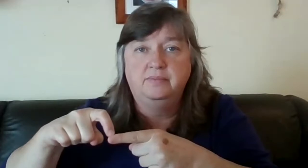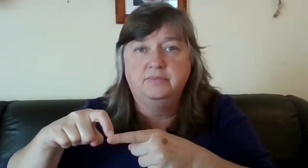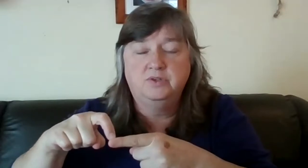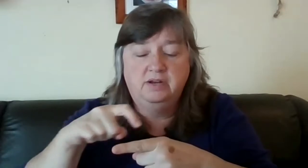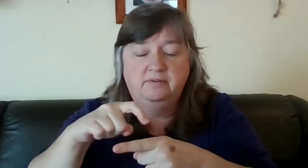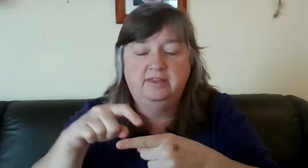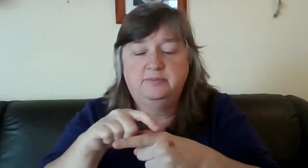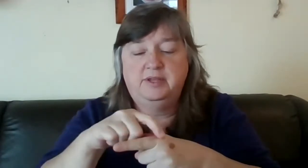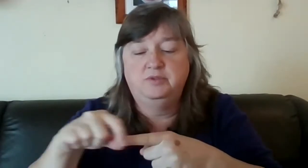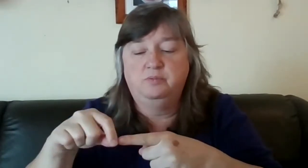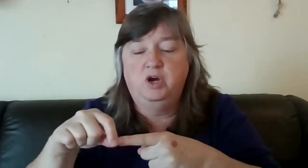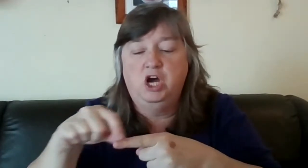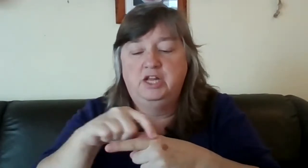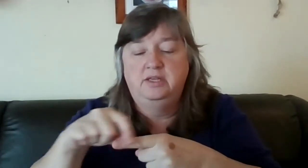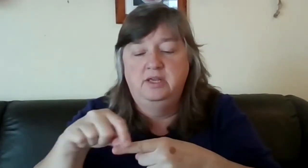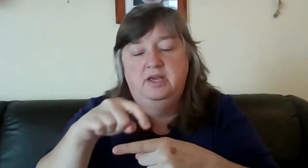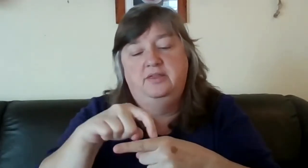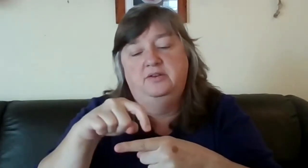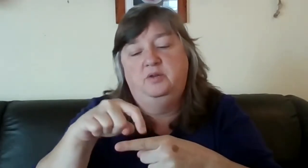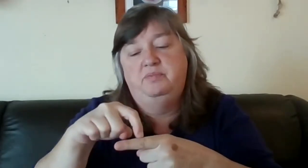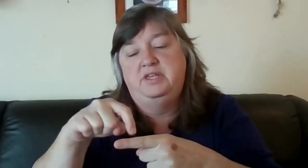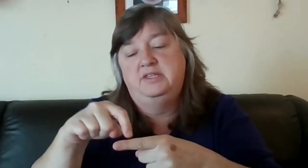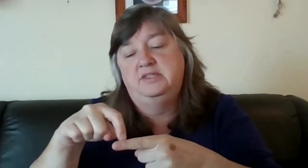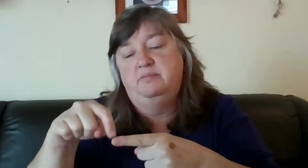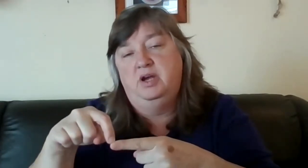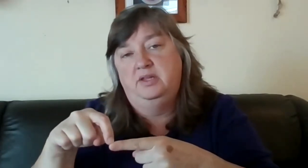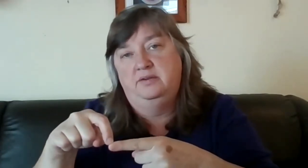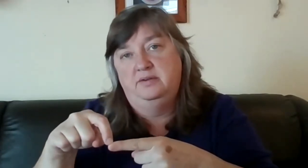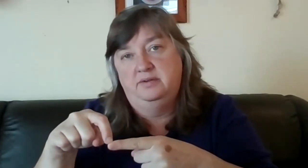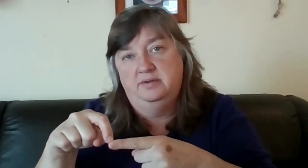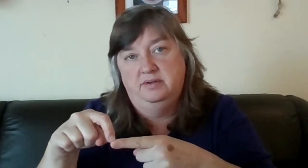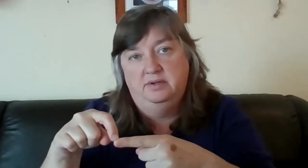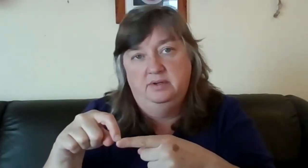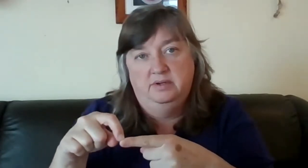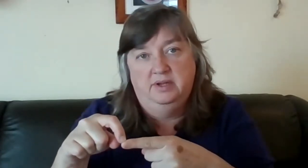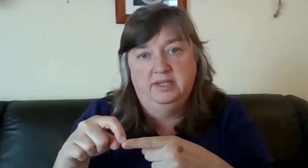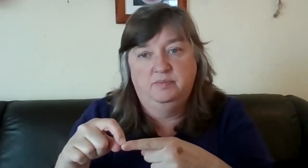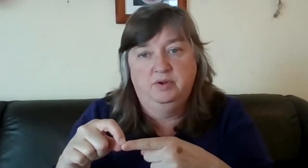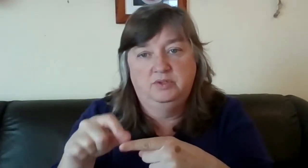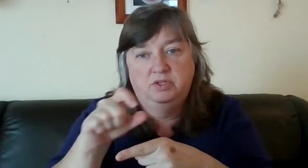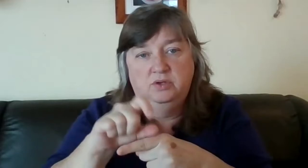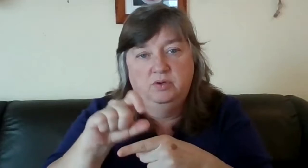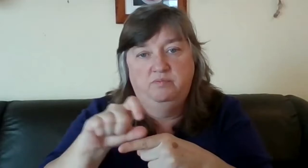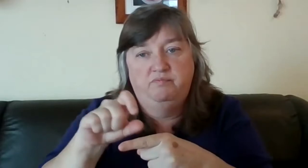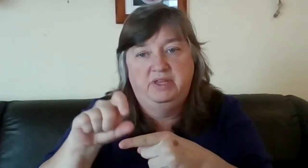So kind of like this becomes your pod, and there are little peas in the pod, as opposed to